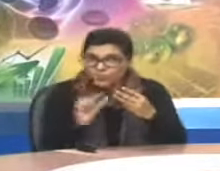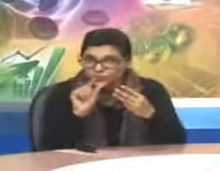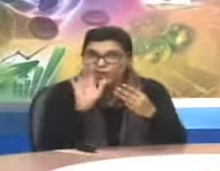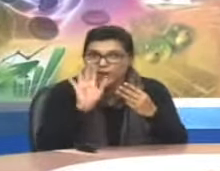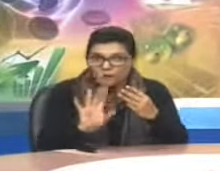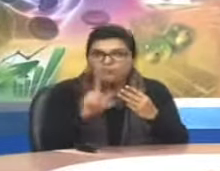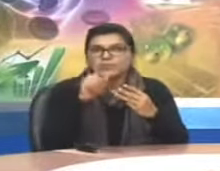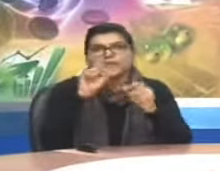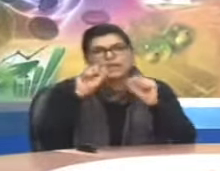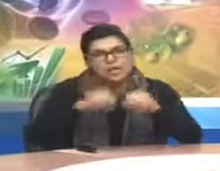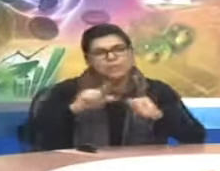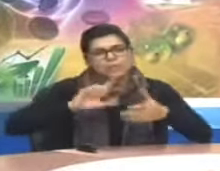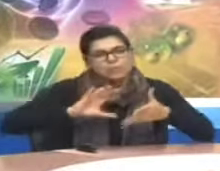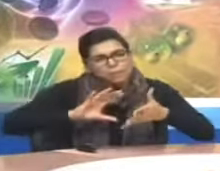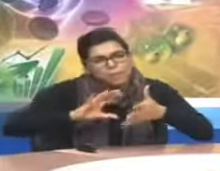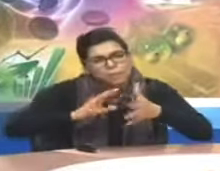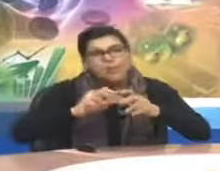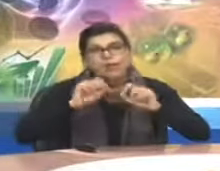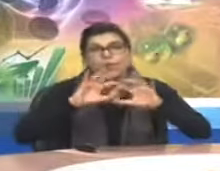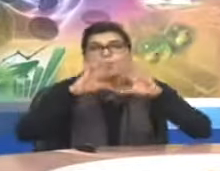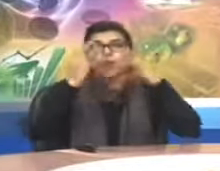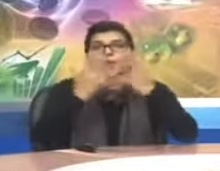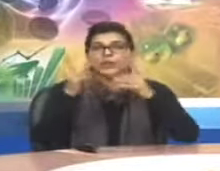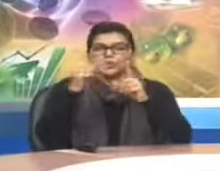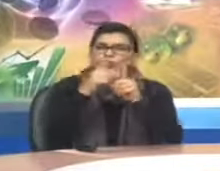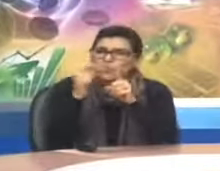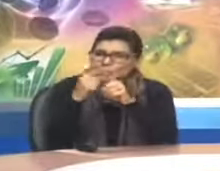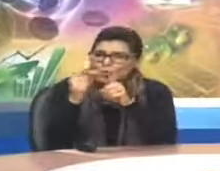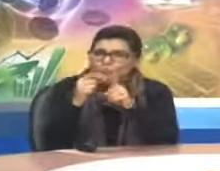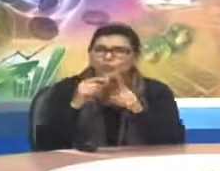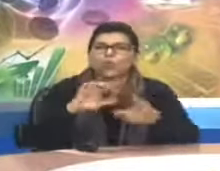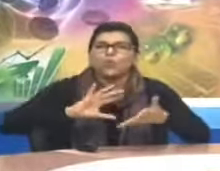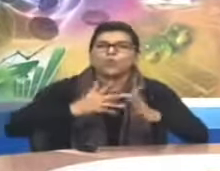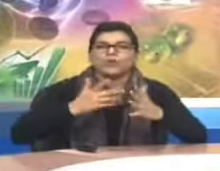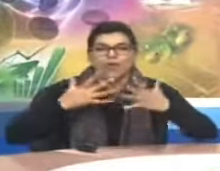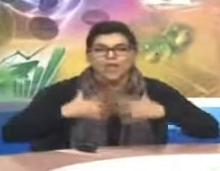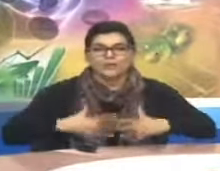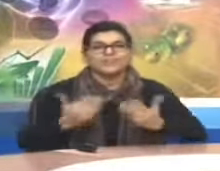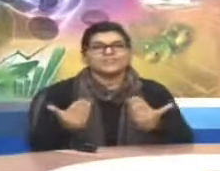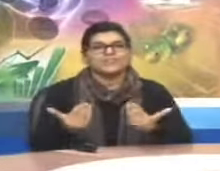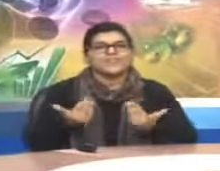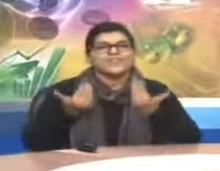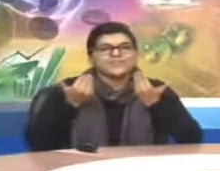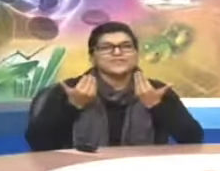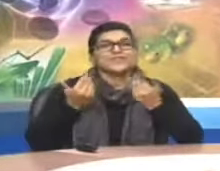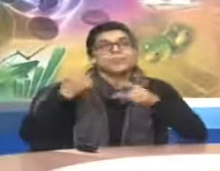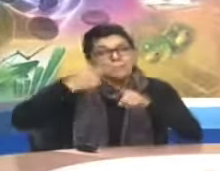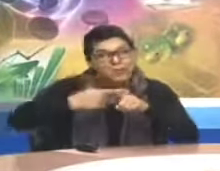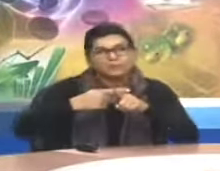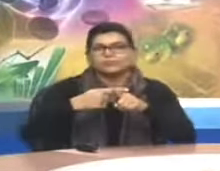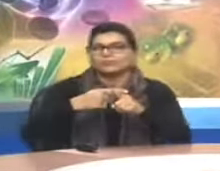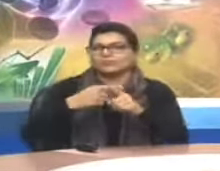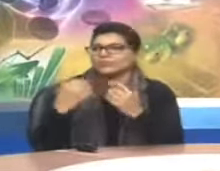decision in making our world a safe and healthy place. We must do and follow these